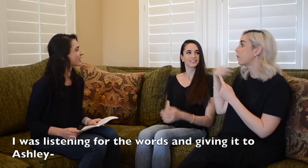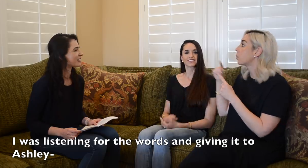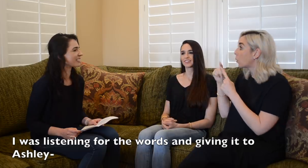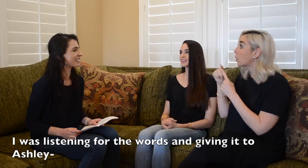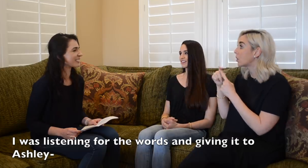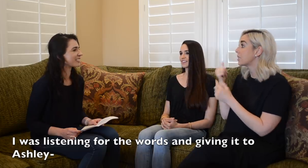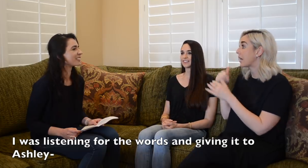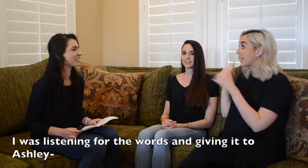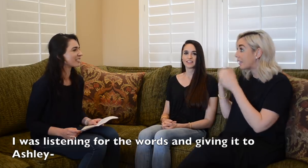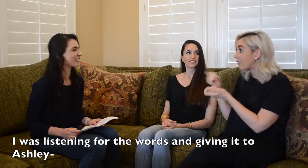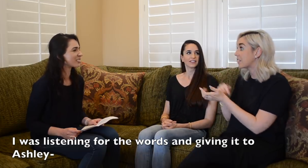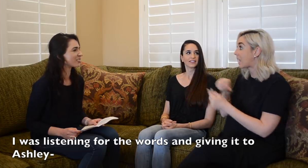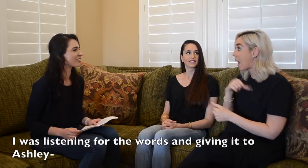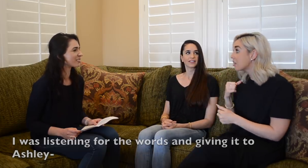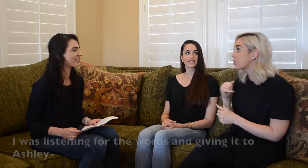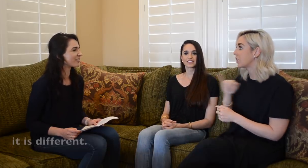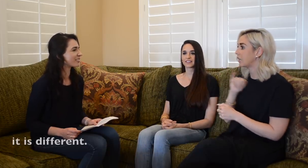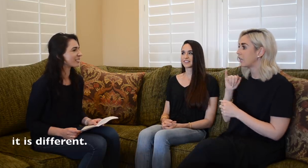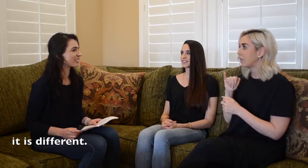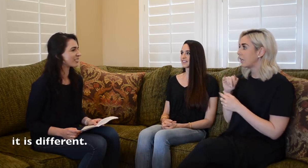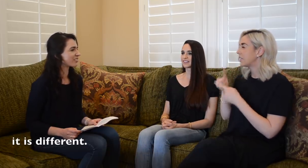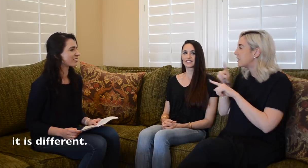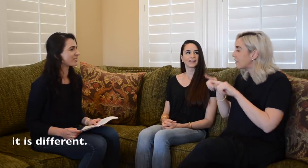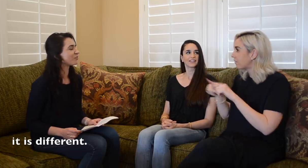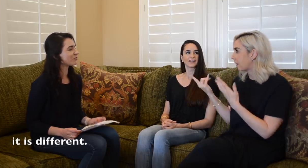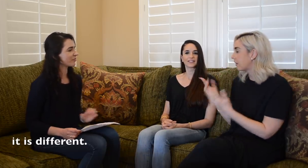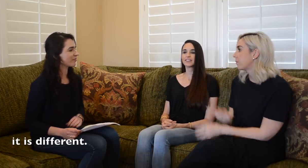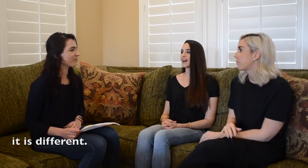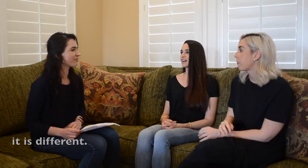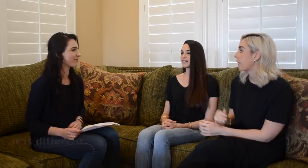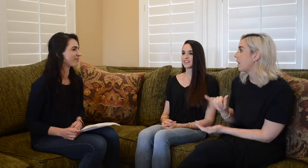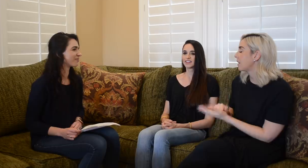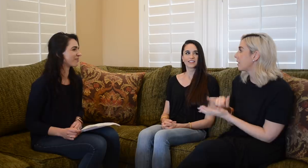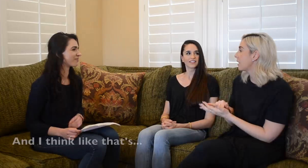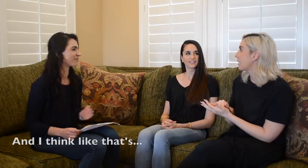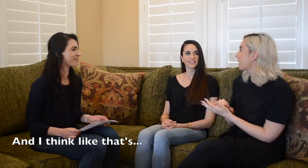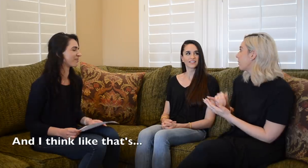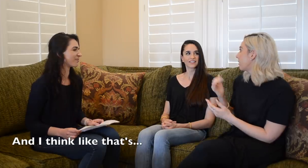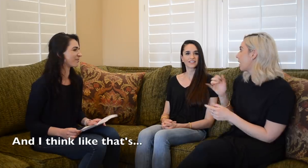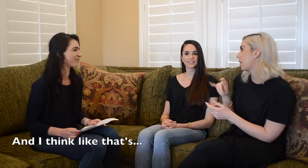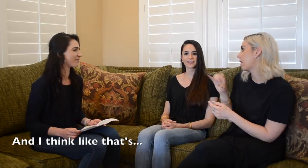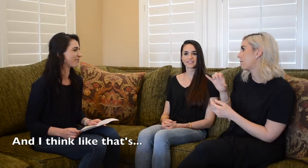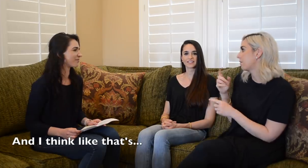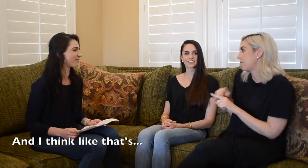the words and giving it to Ashley, and it's different. Yeah. And I think like